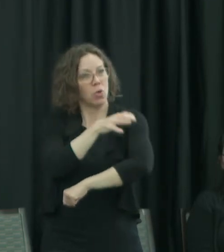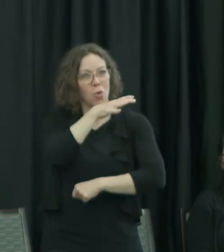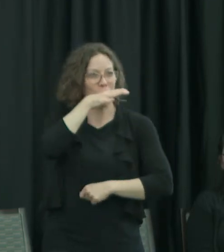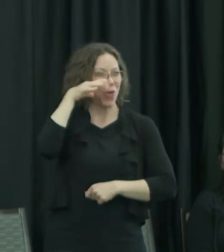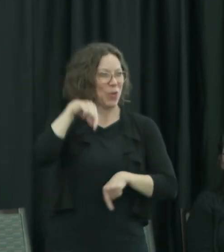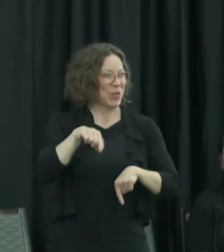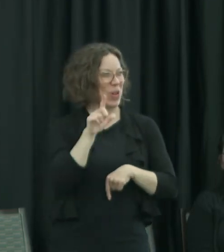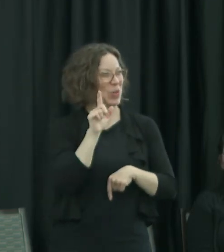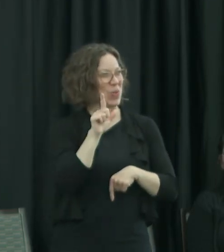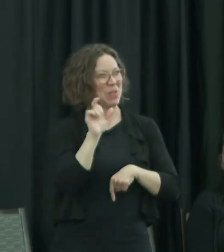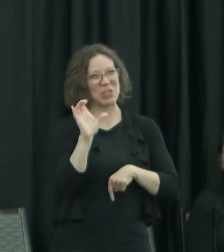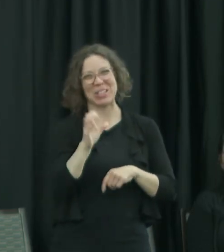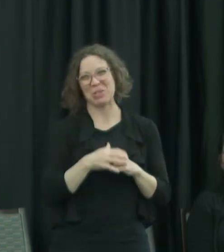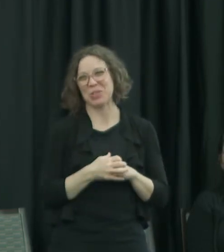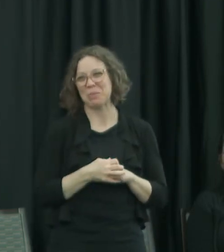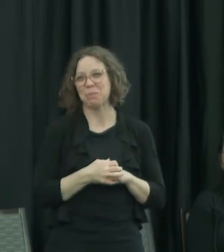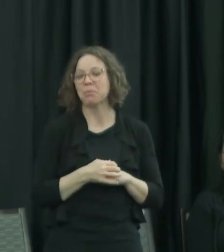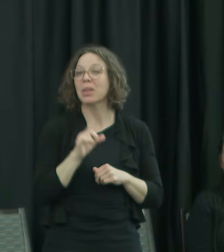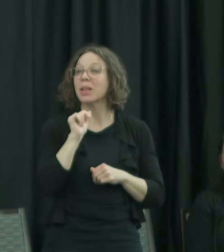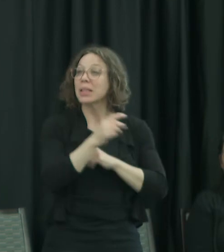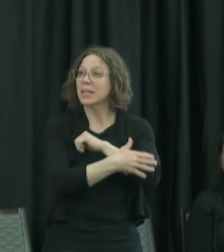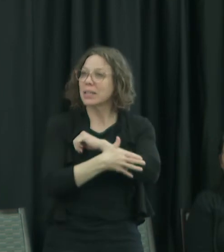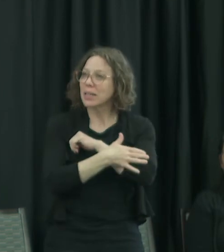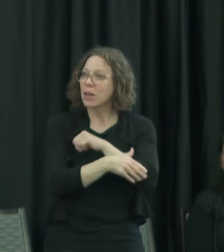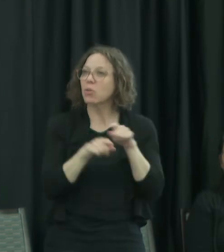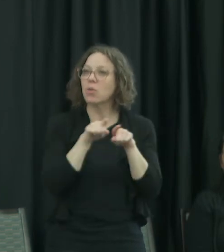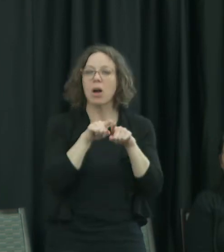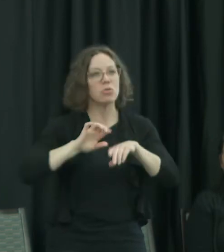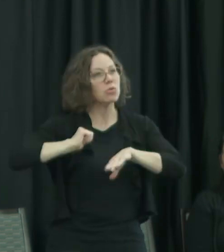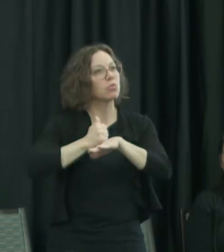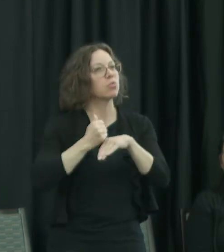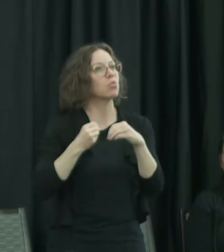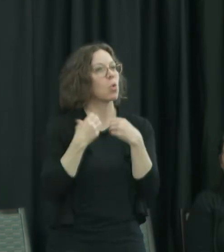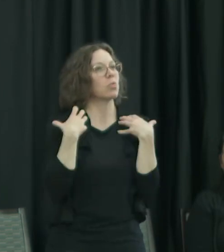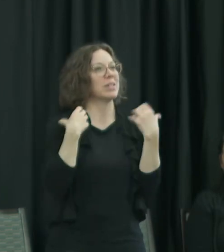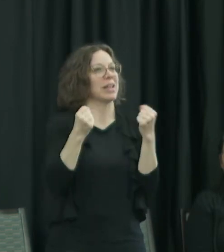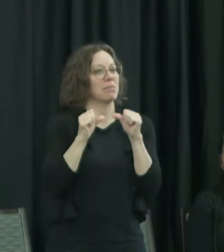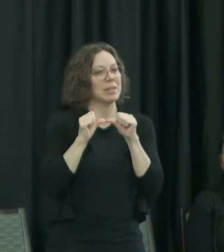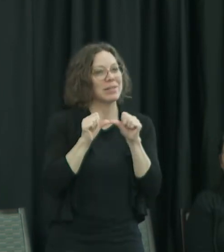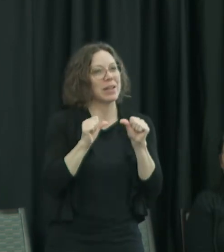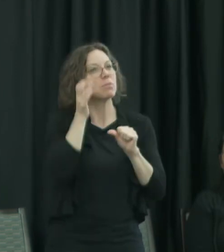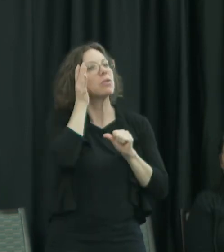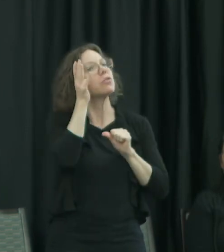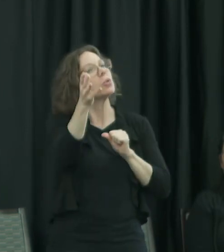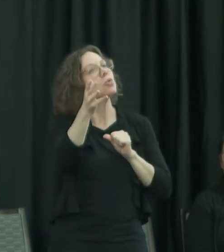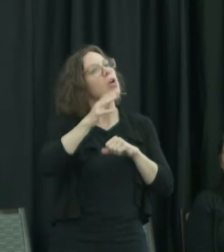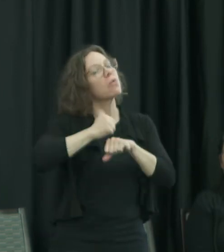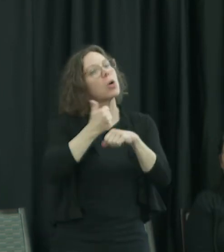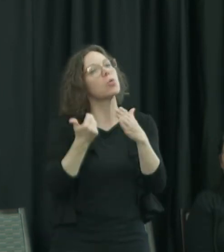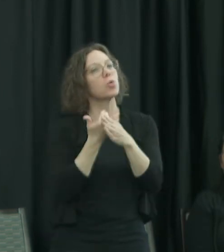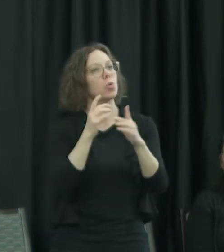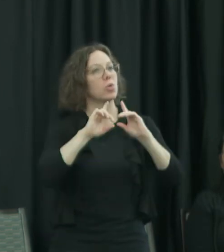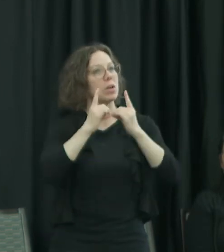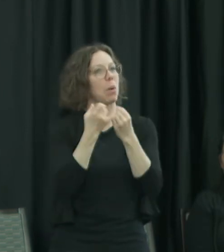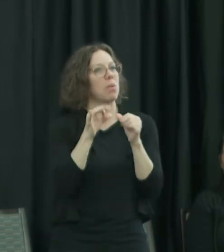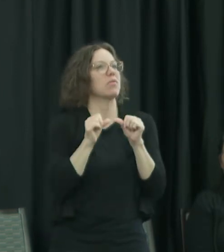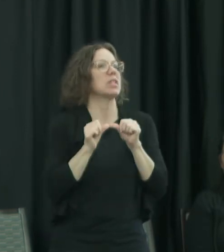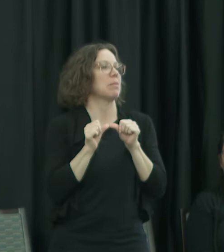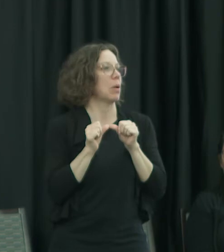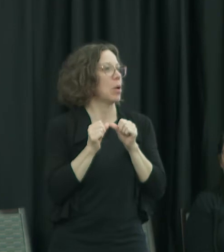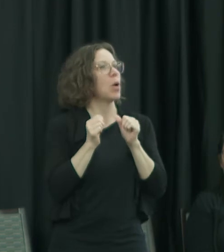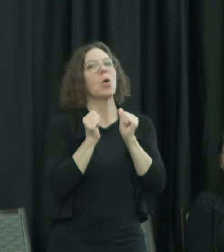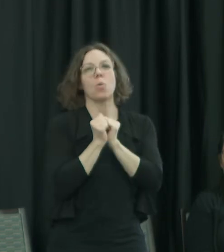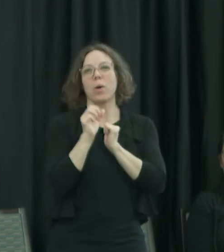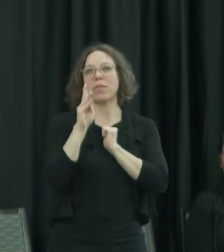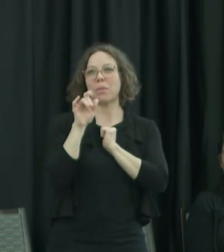21st century. Lynn County is also charting a more resilient and sustainable future by formally creating a new Department of Sustainability with Tamara